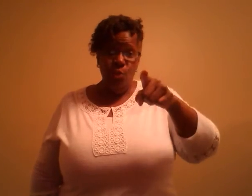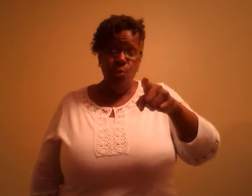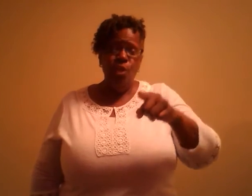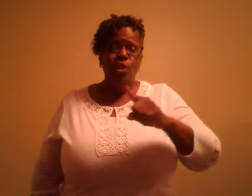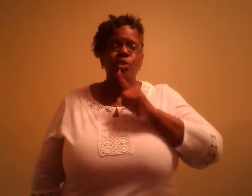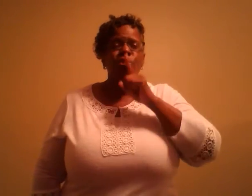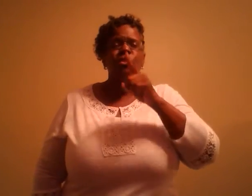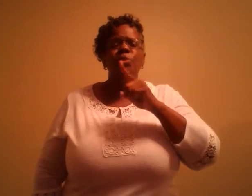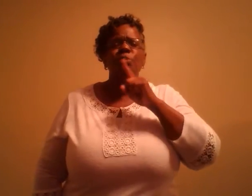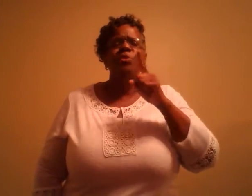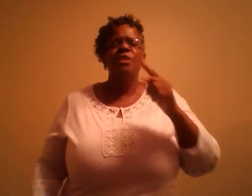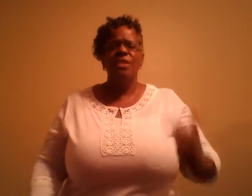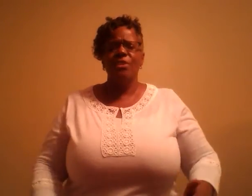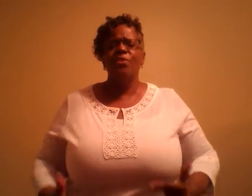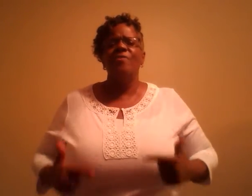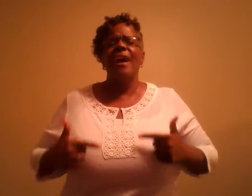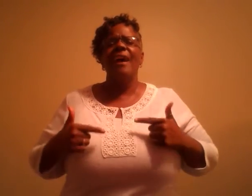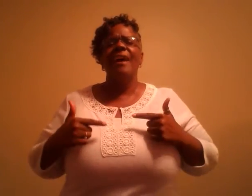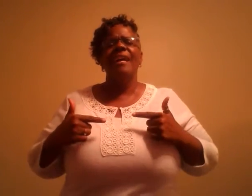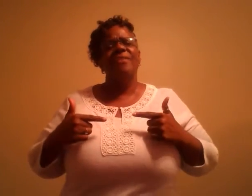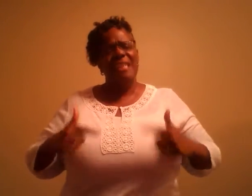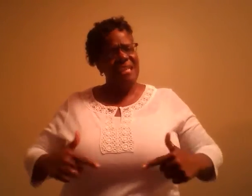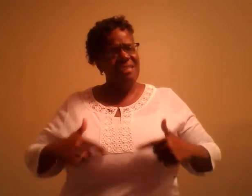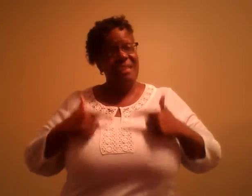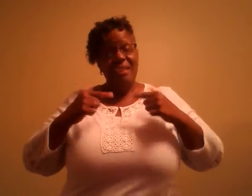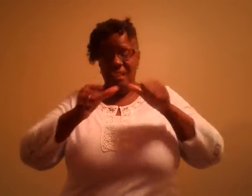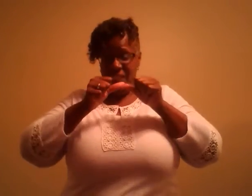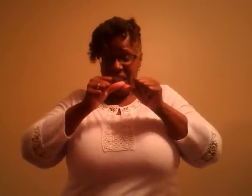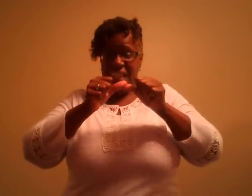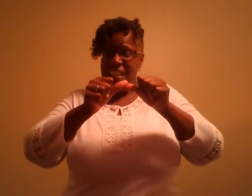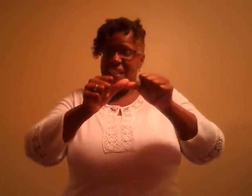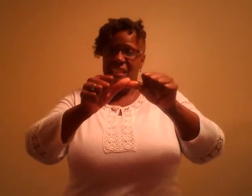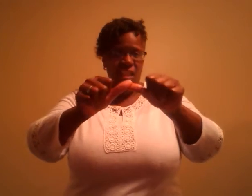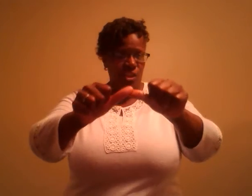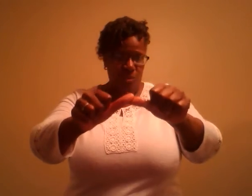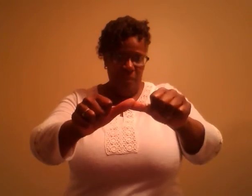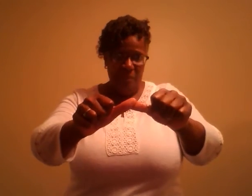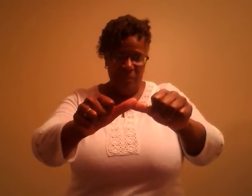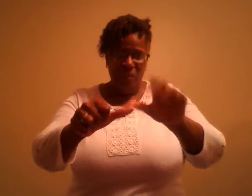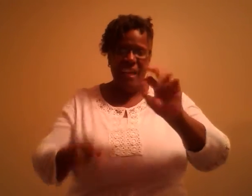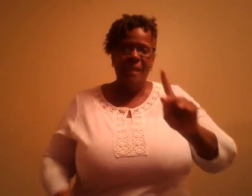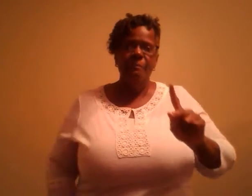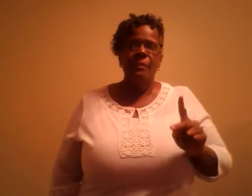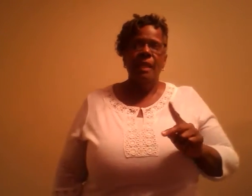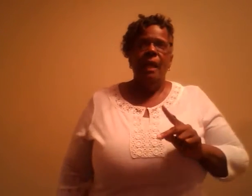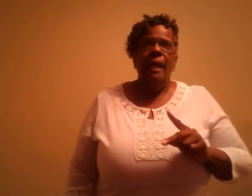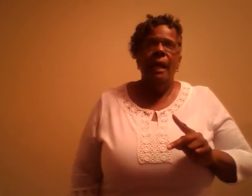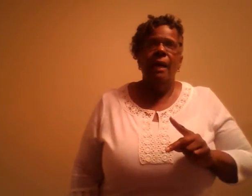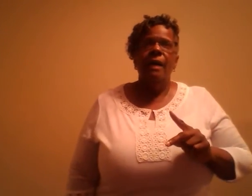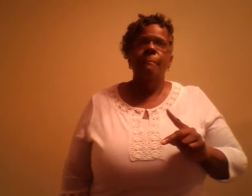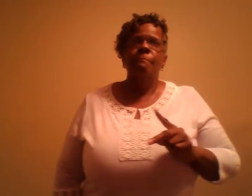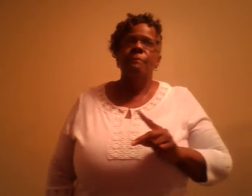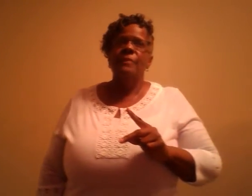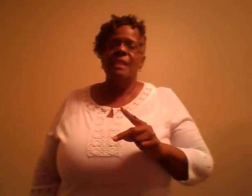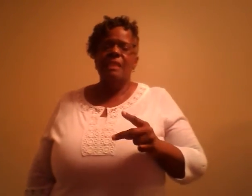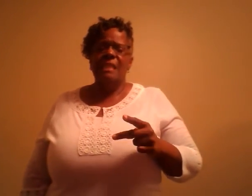to survive. And I say live, continue. Okay. Um, then the